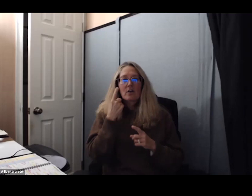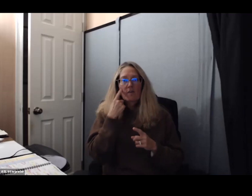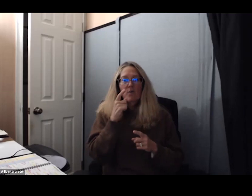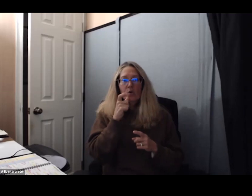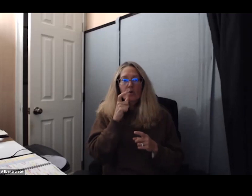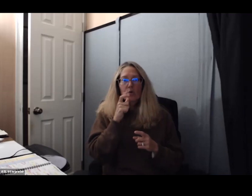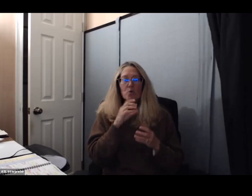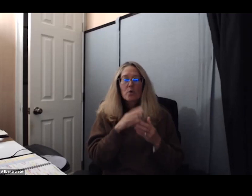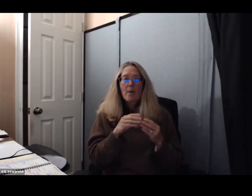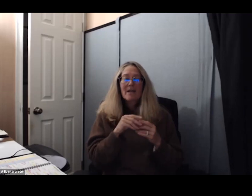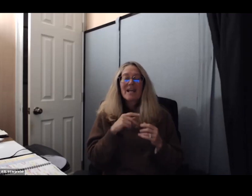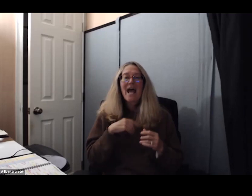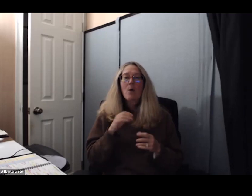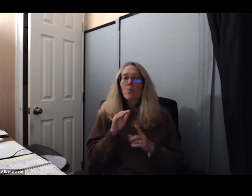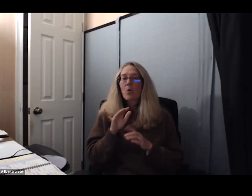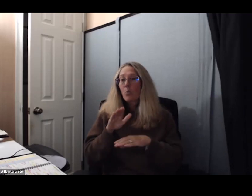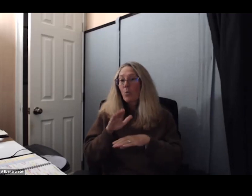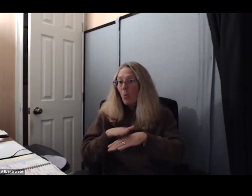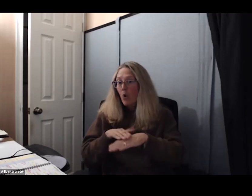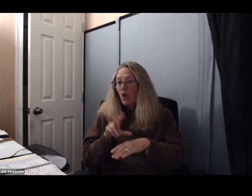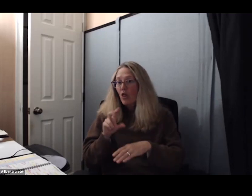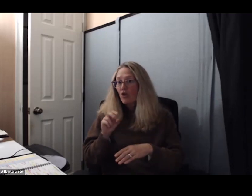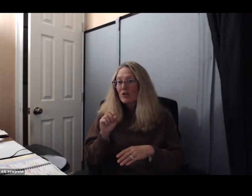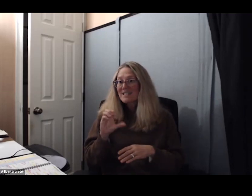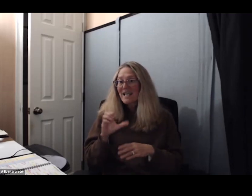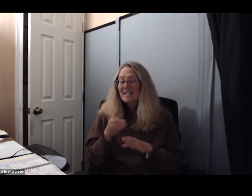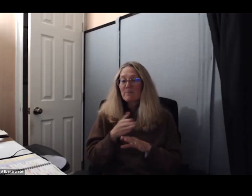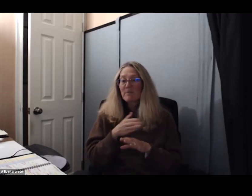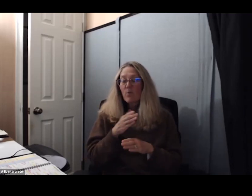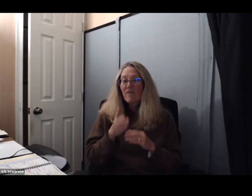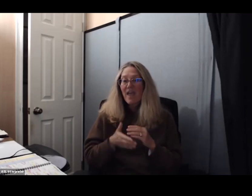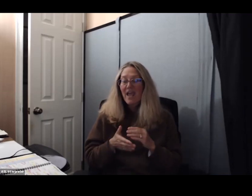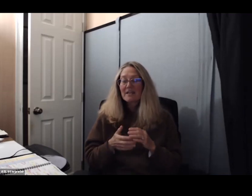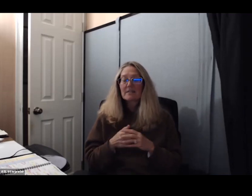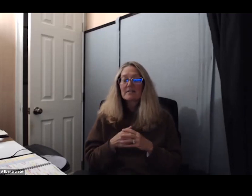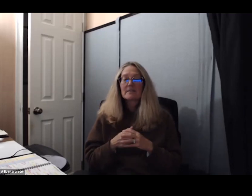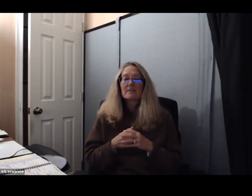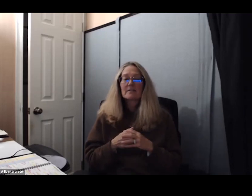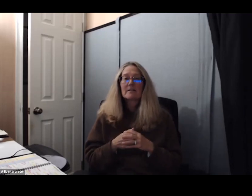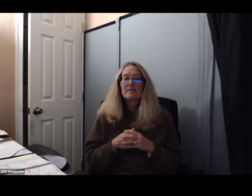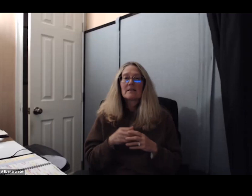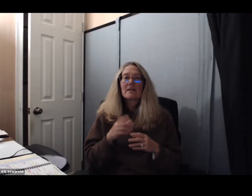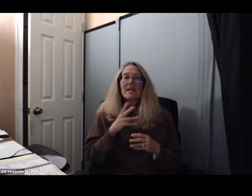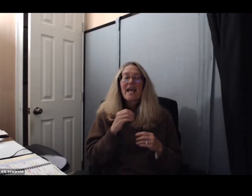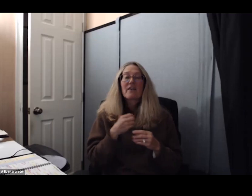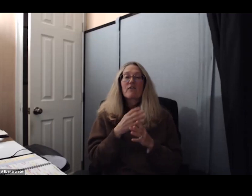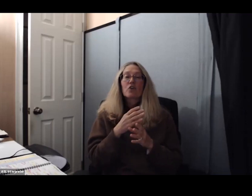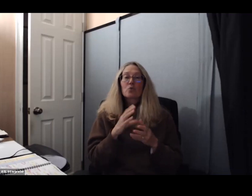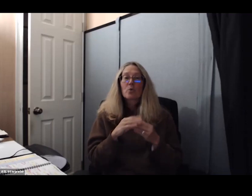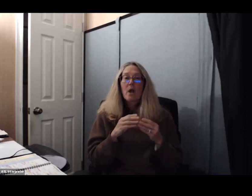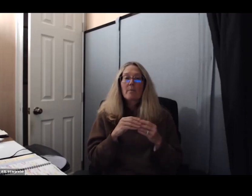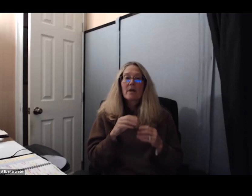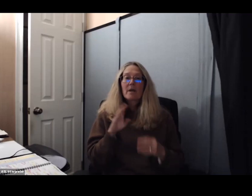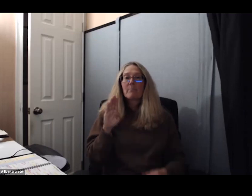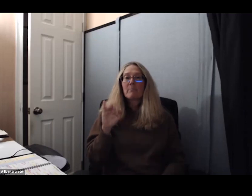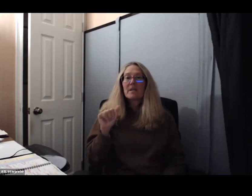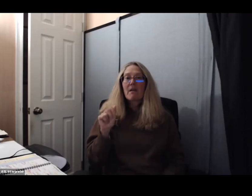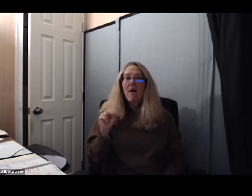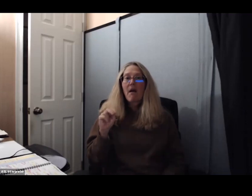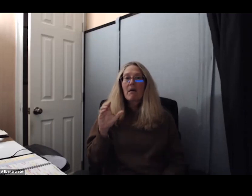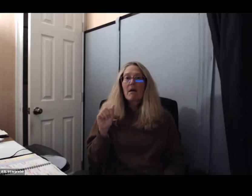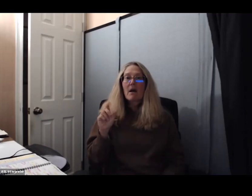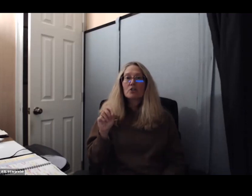public comment, I'll give you a 30-second warning before your time runs out. And virtual public comment will start with Bianca